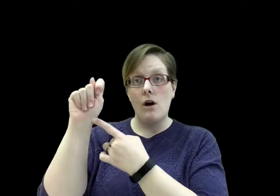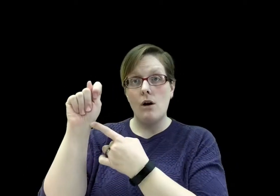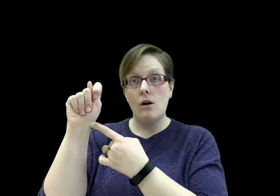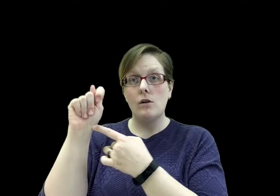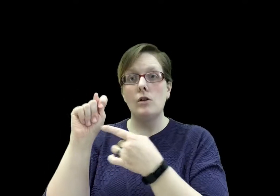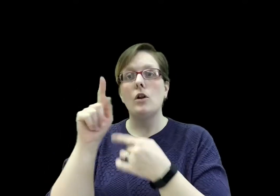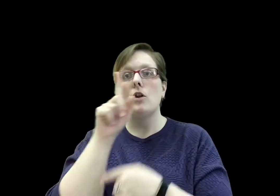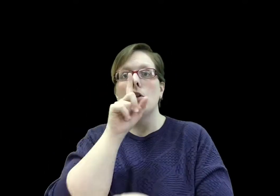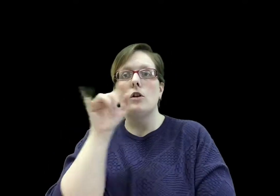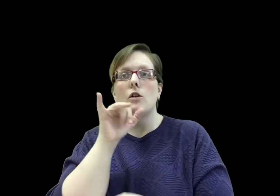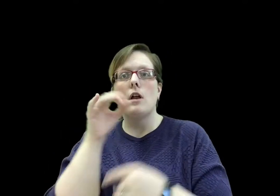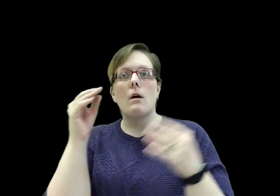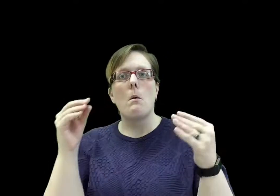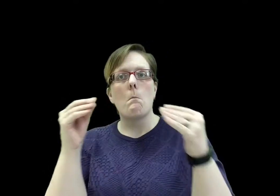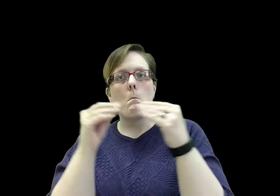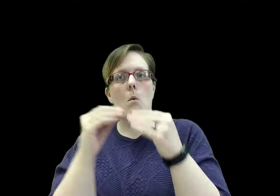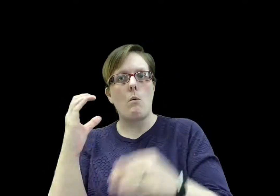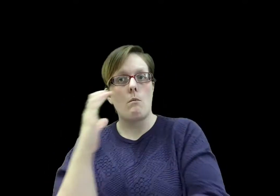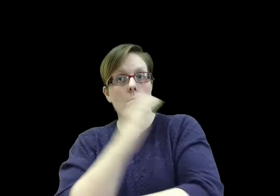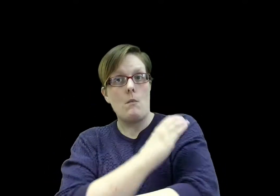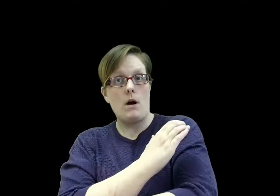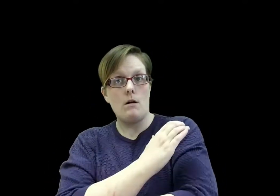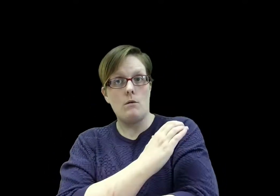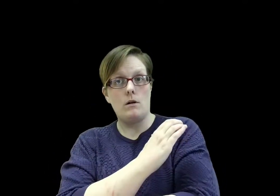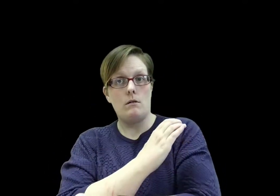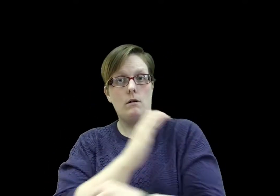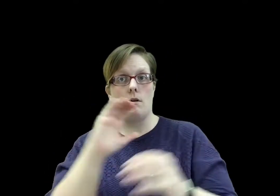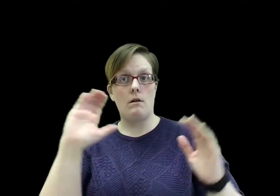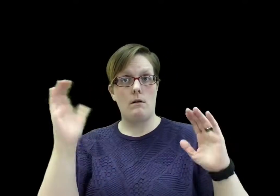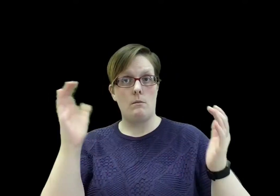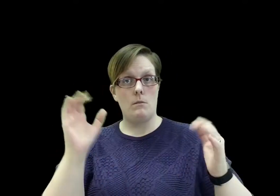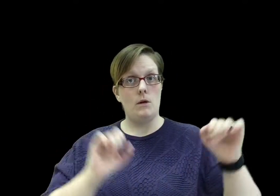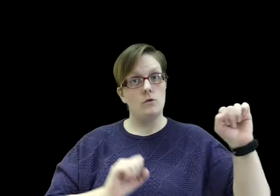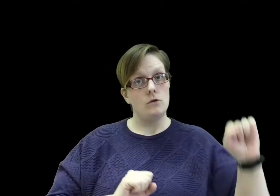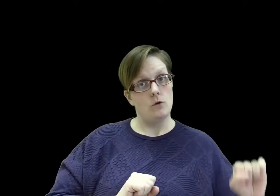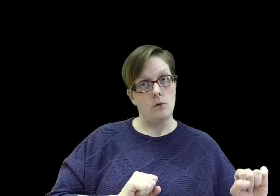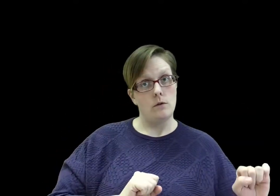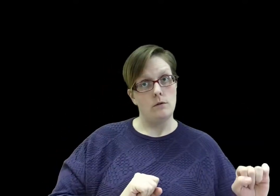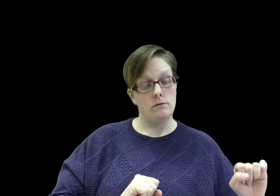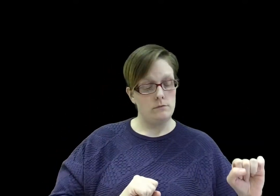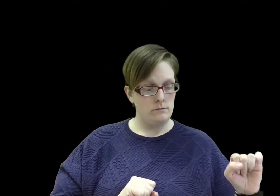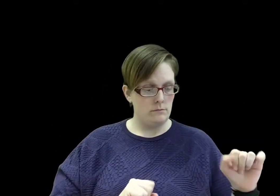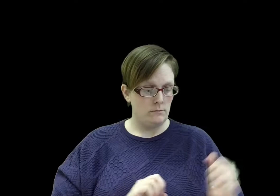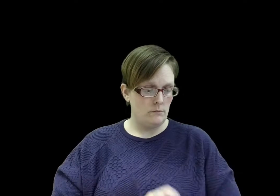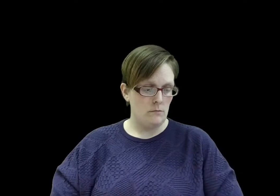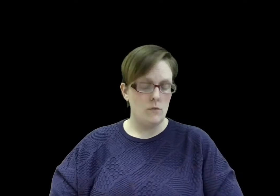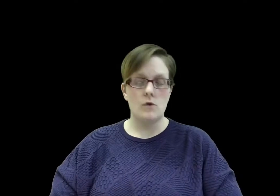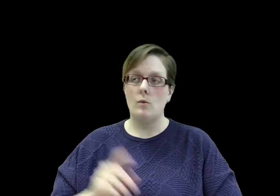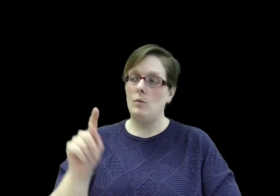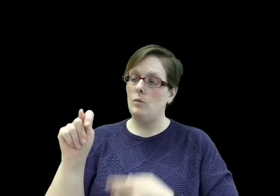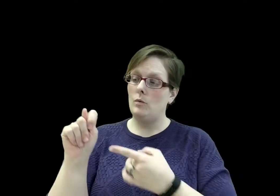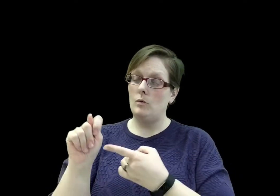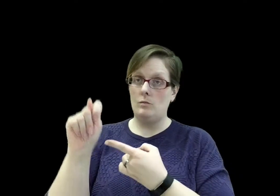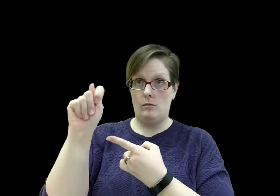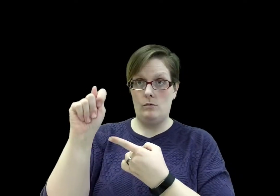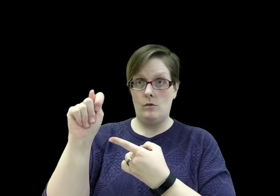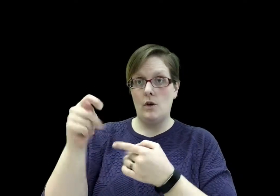Okay, so the tall characteristics looks like it's more powerful than the short one. So